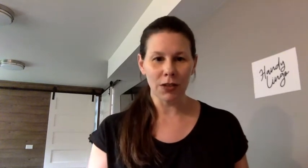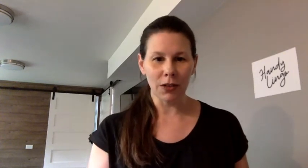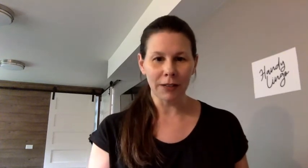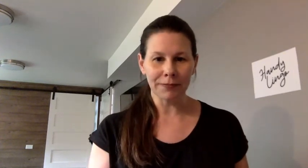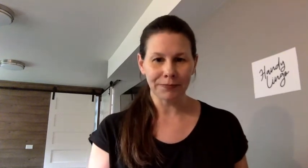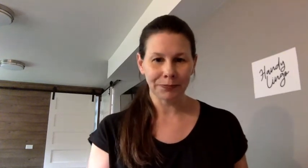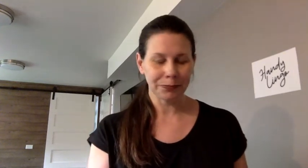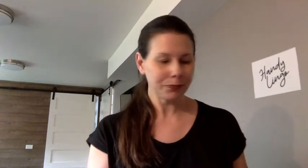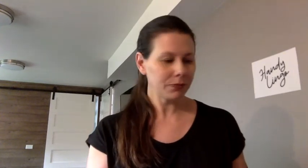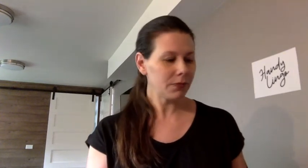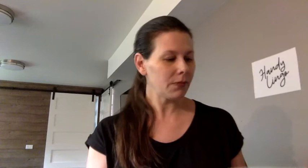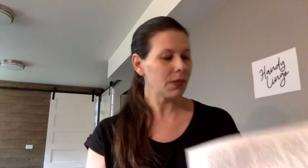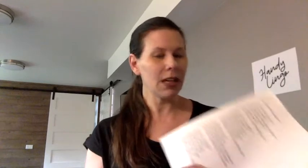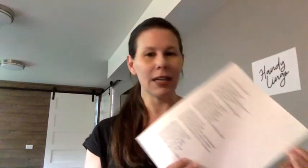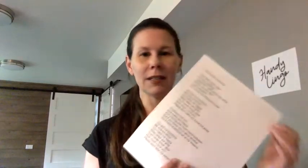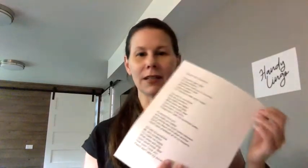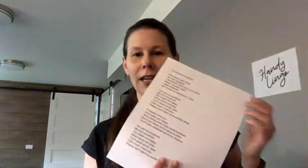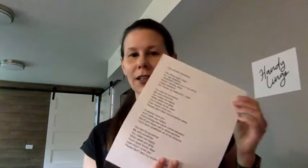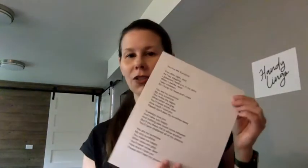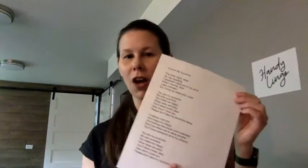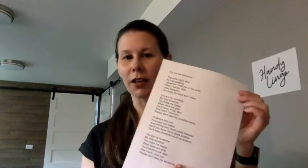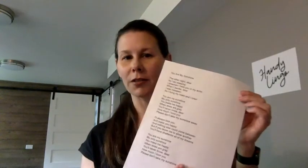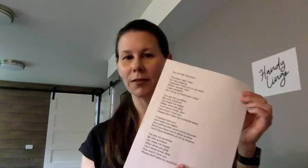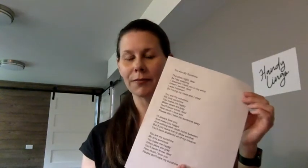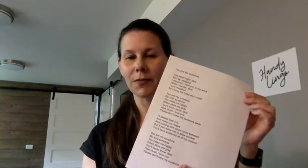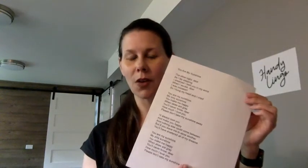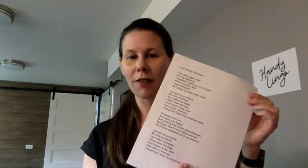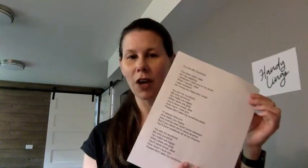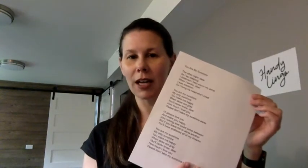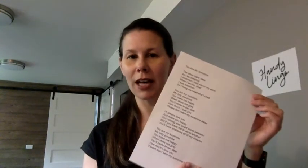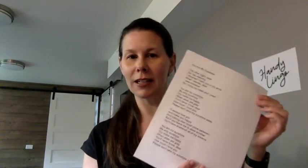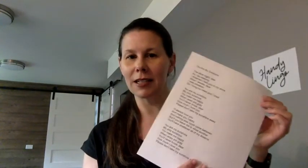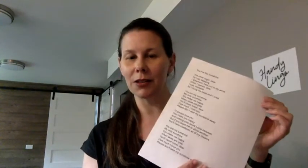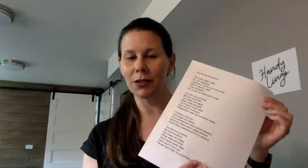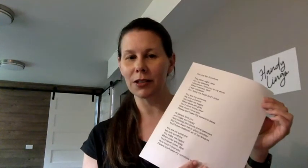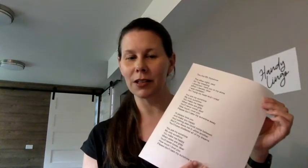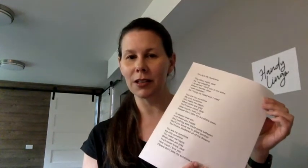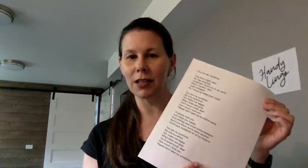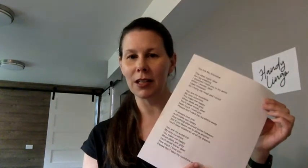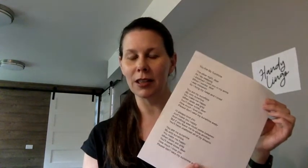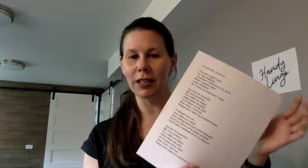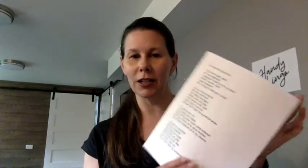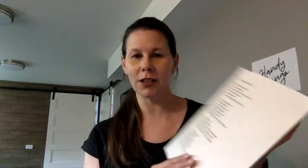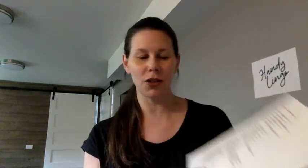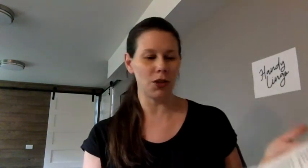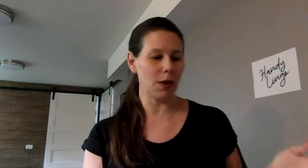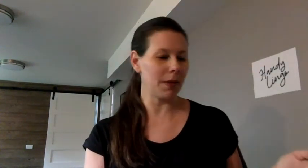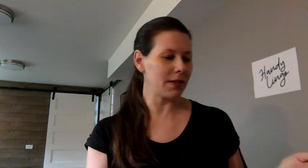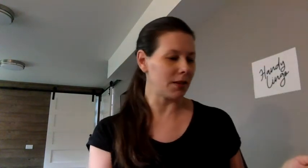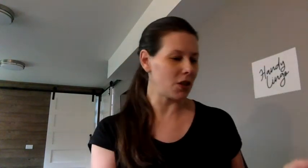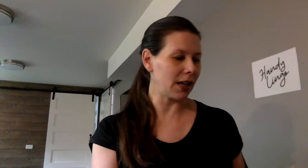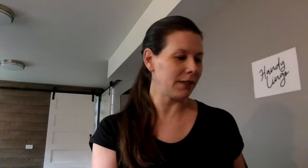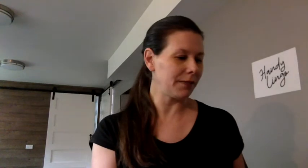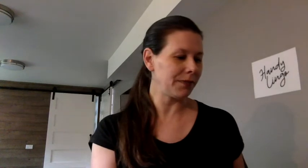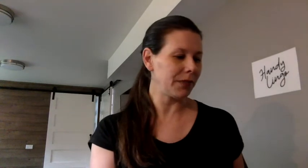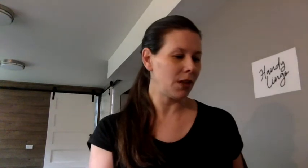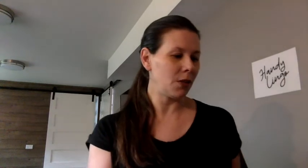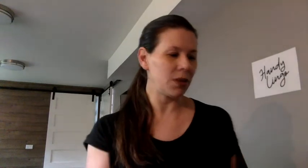doing is signing songs. So I've gone ahead and downloaded the lyrics to You Are My Sunshine, which